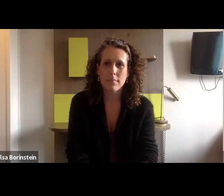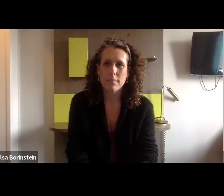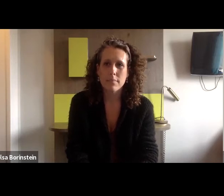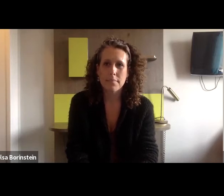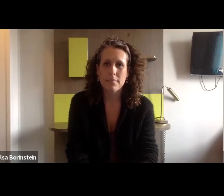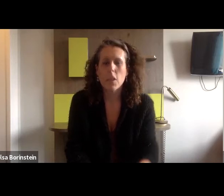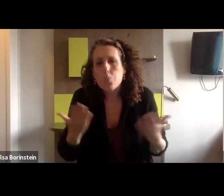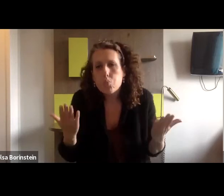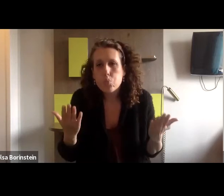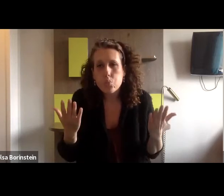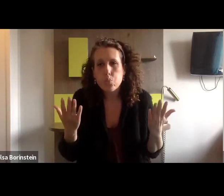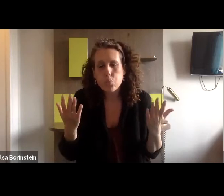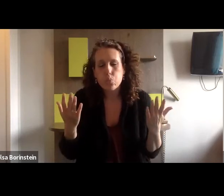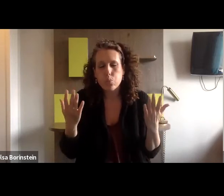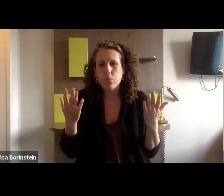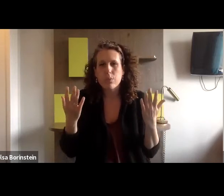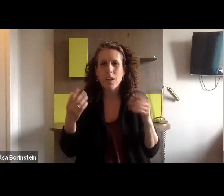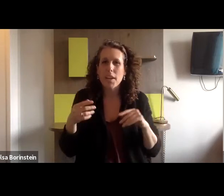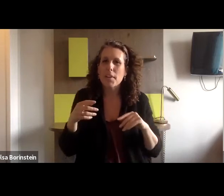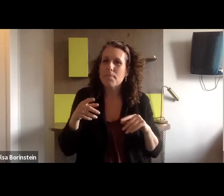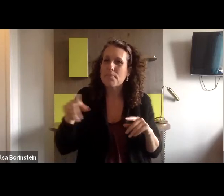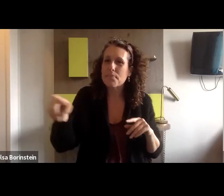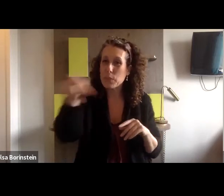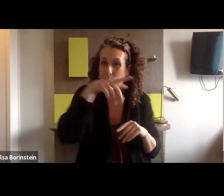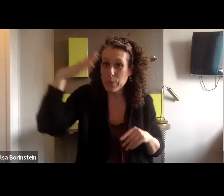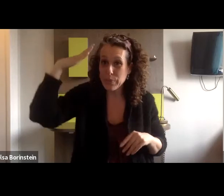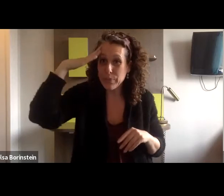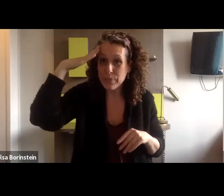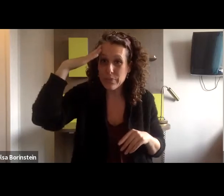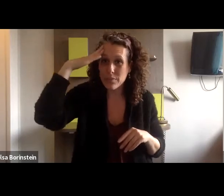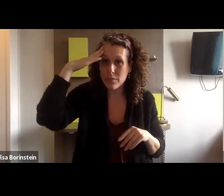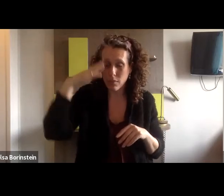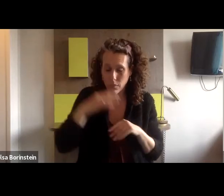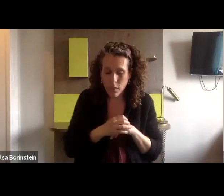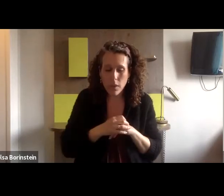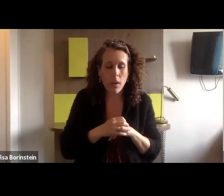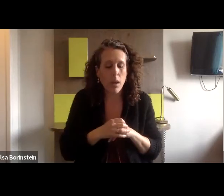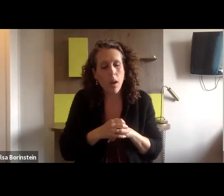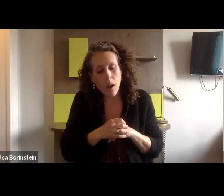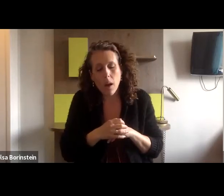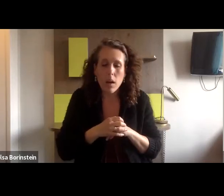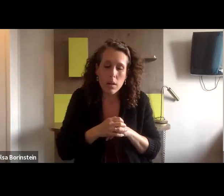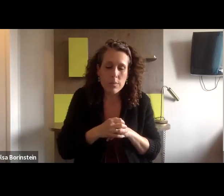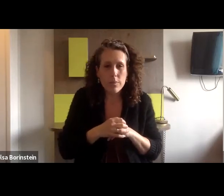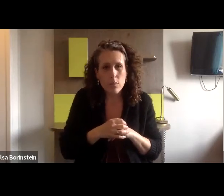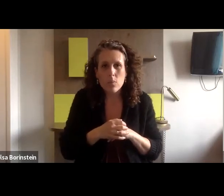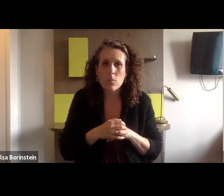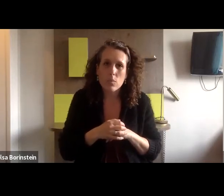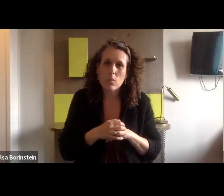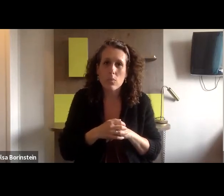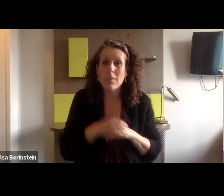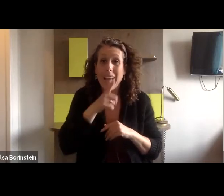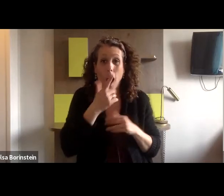As you might know, one of the issues is really on if you develop a